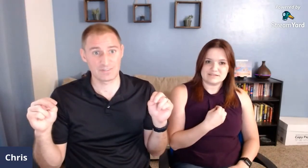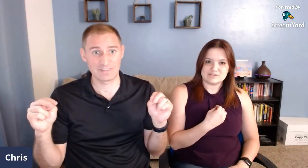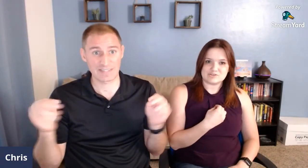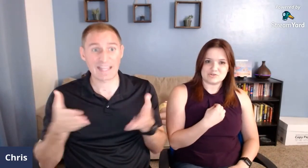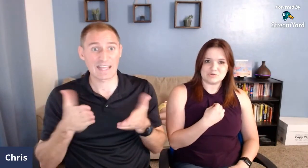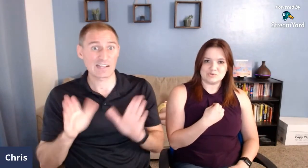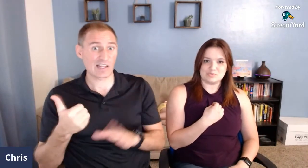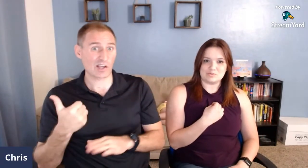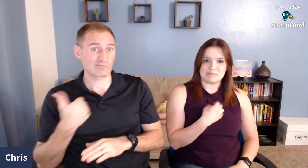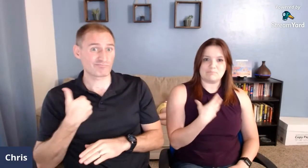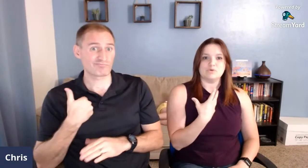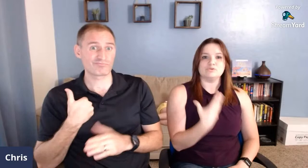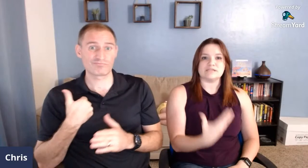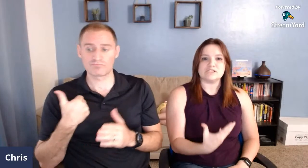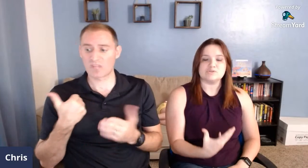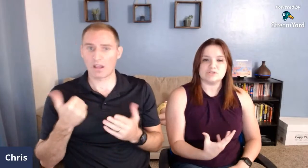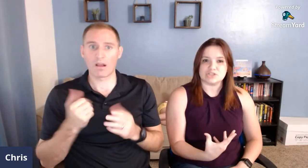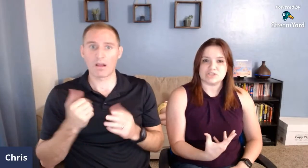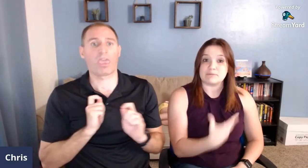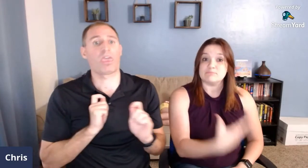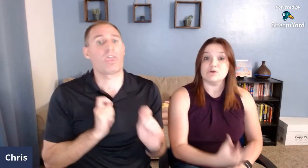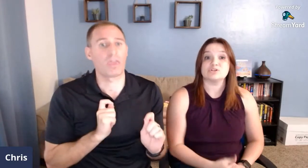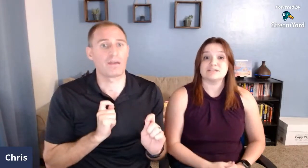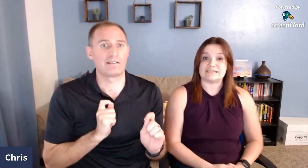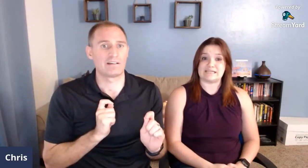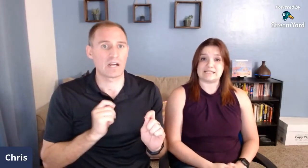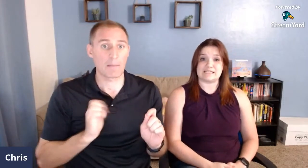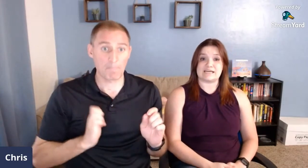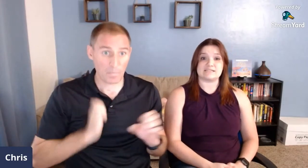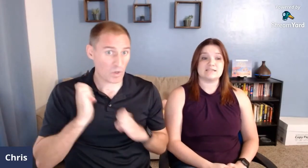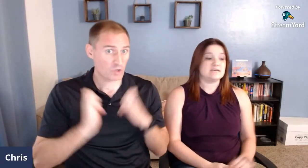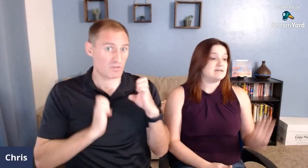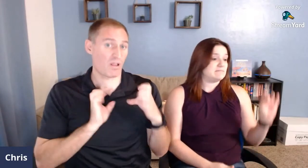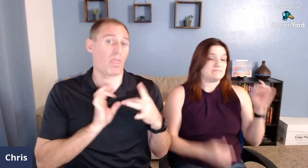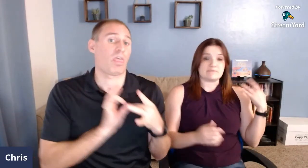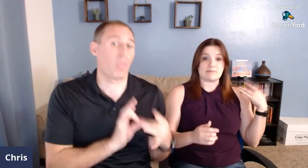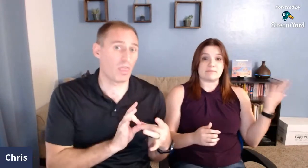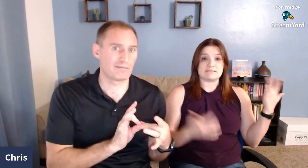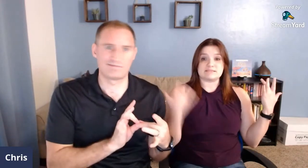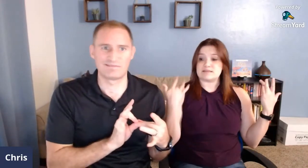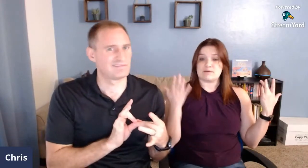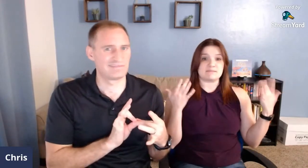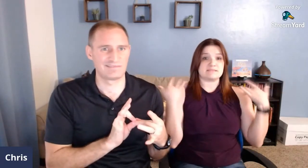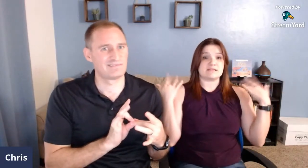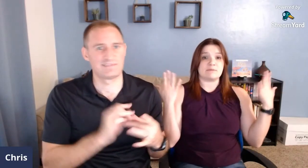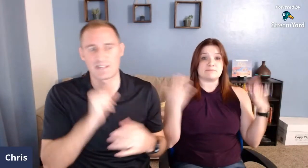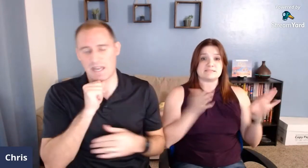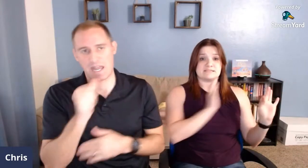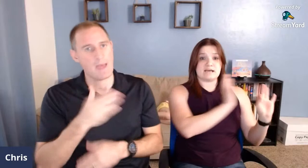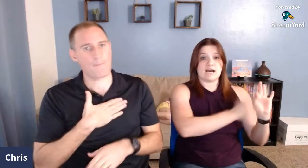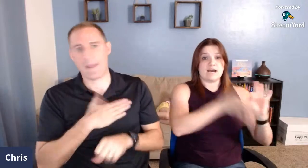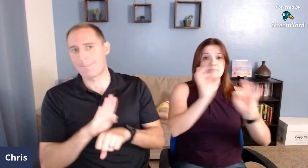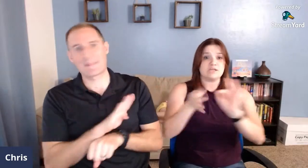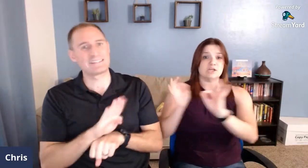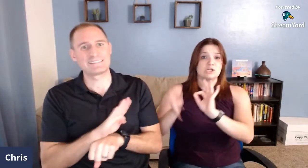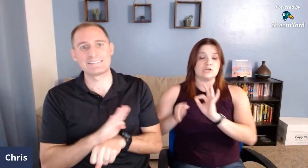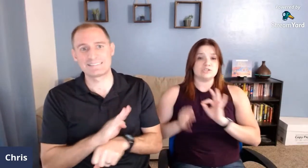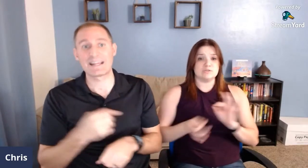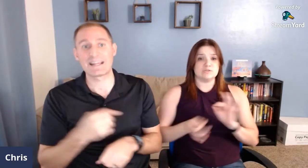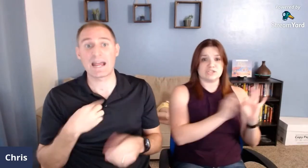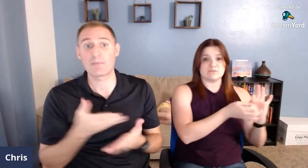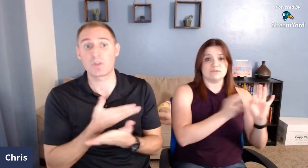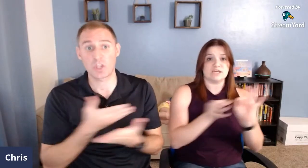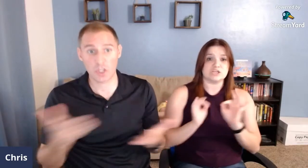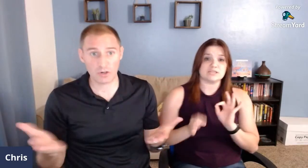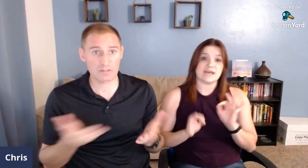ourselves to get pulled into a job emotionally like that. Not my business, not my business, not my business. I'm here